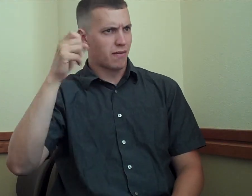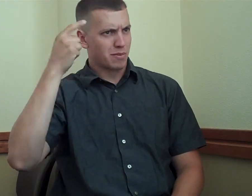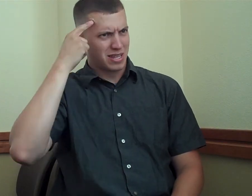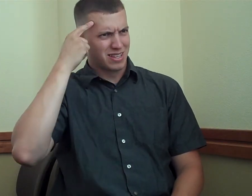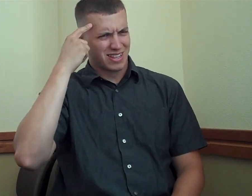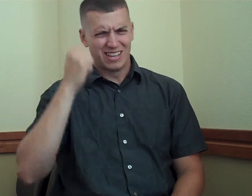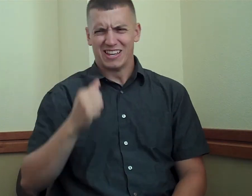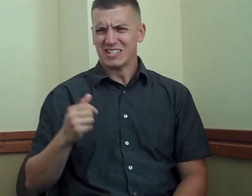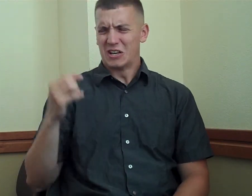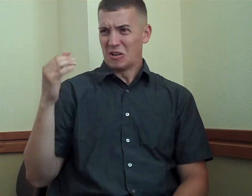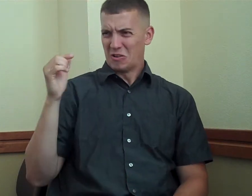anyone.